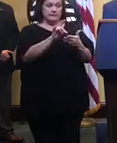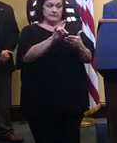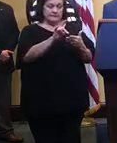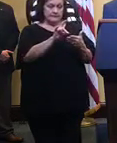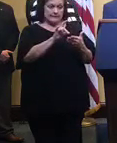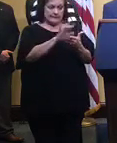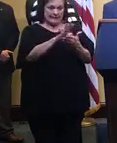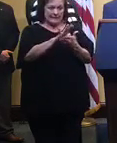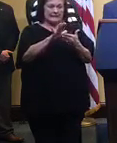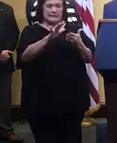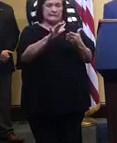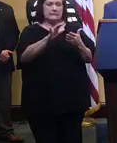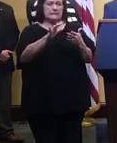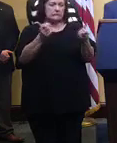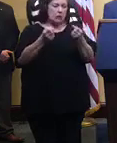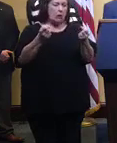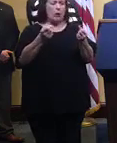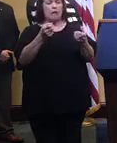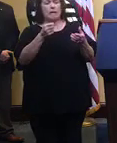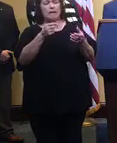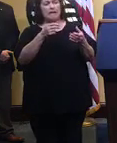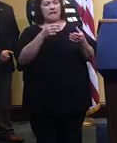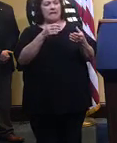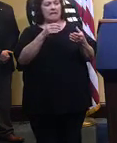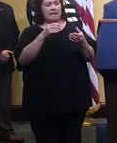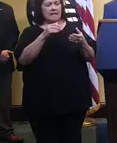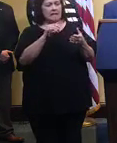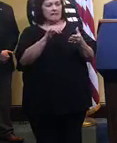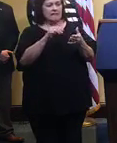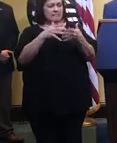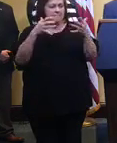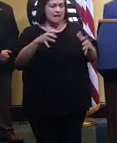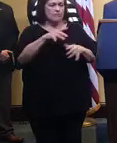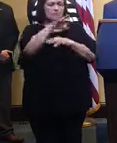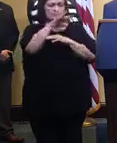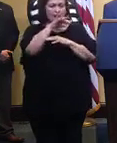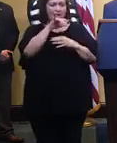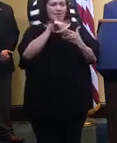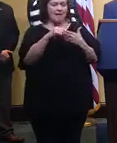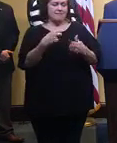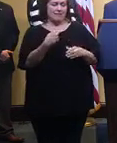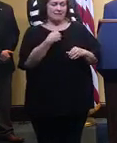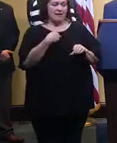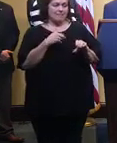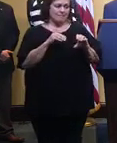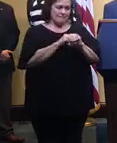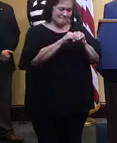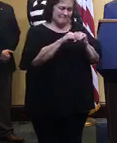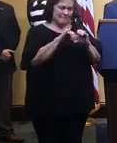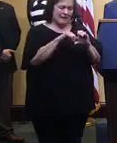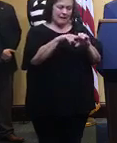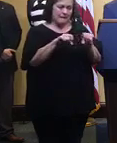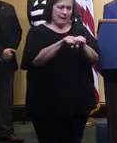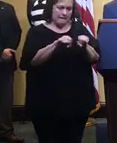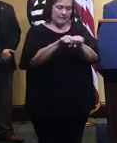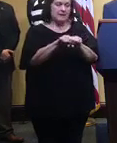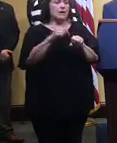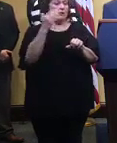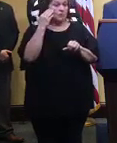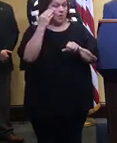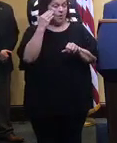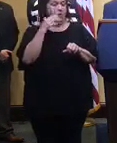large objects, leaving about 2 feet worth of sediment, which we know and we recognize it does diminish the capacity